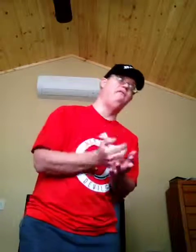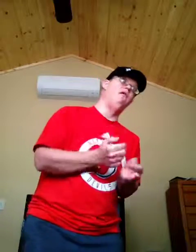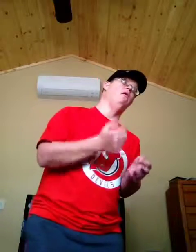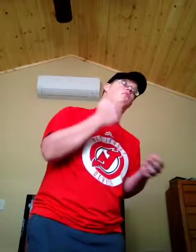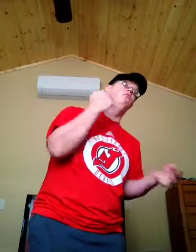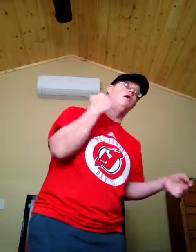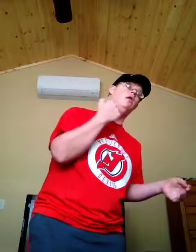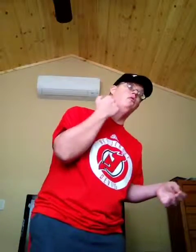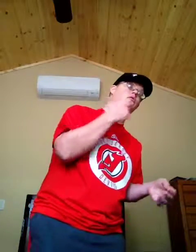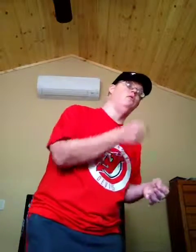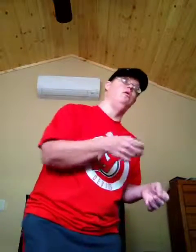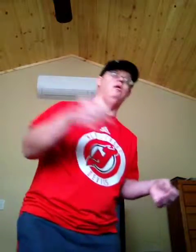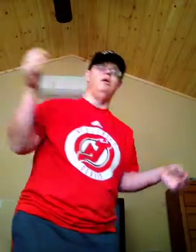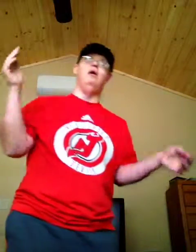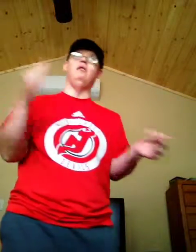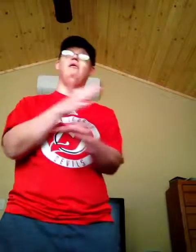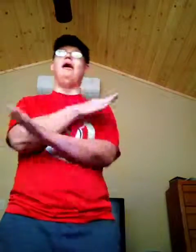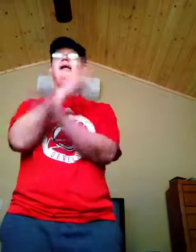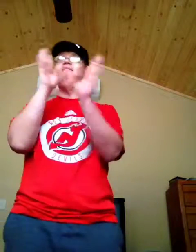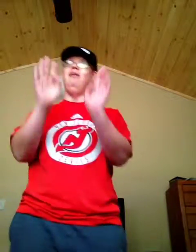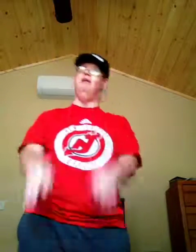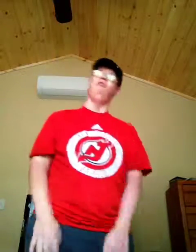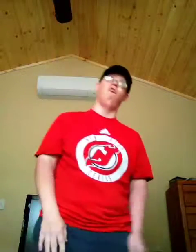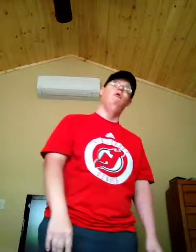video. Turn on everything else.